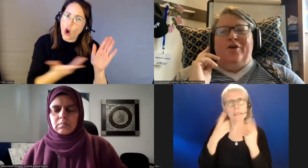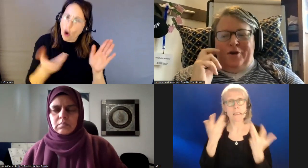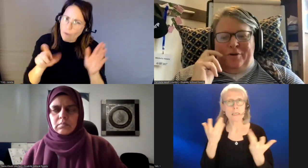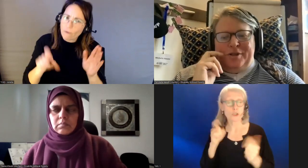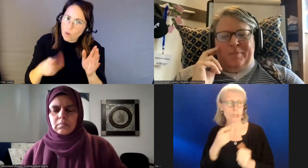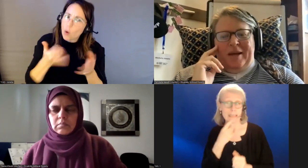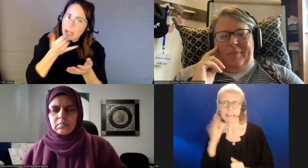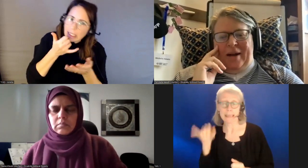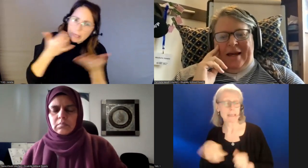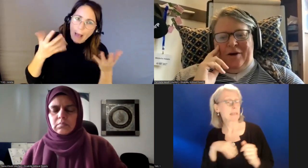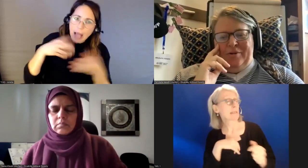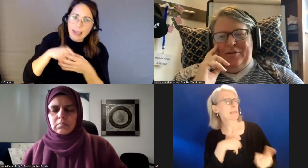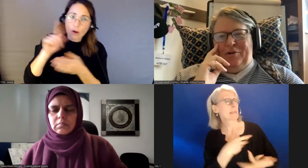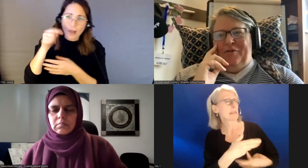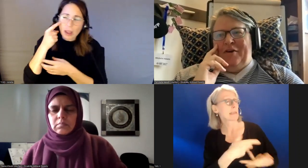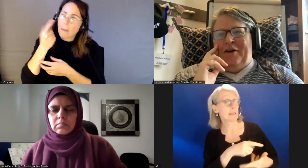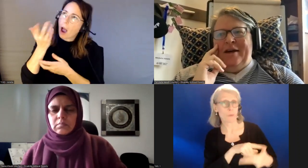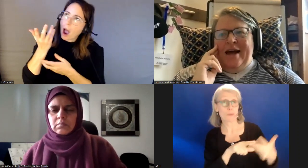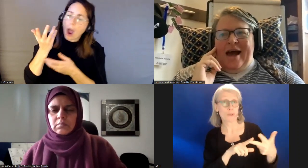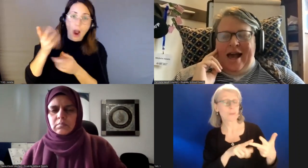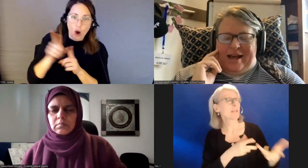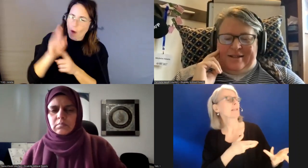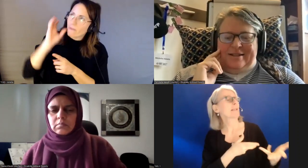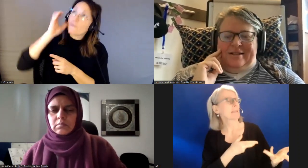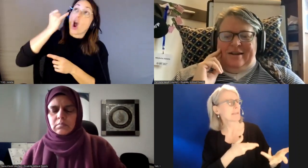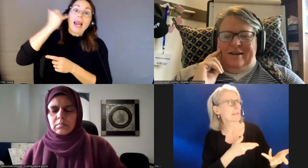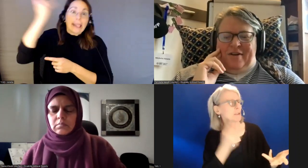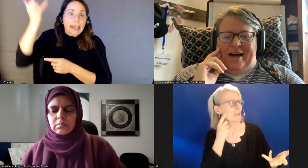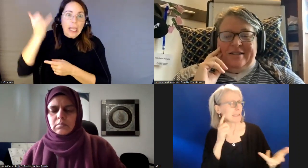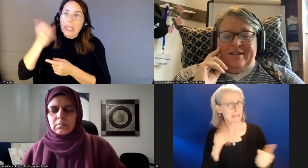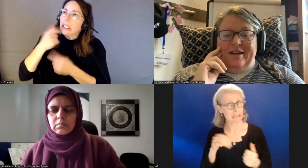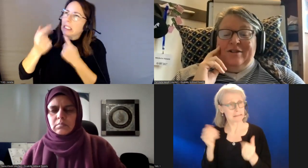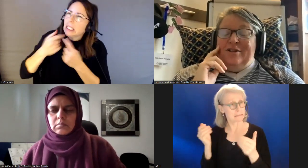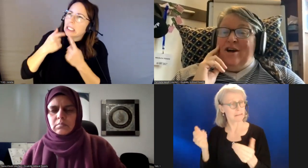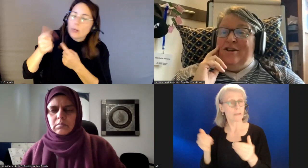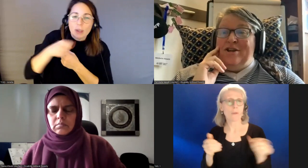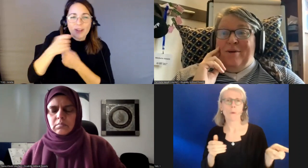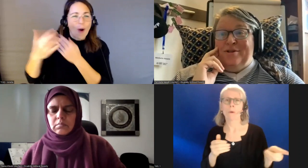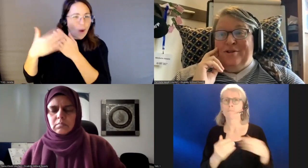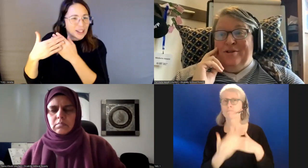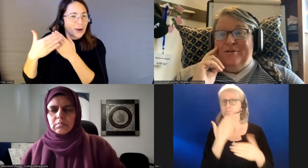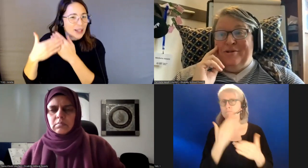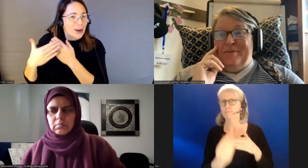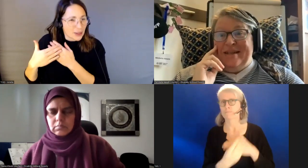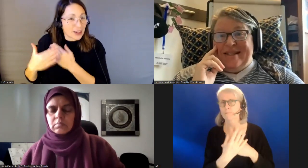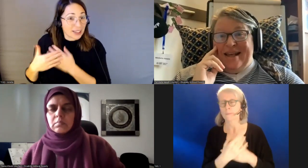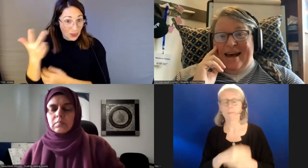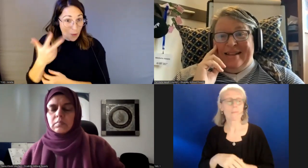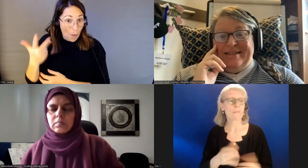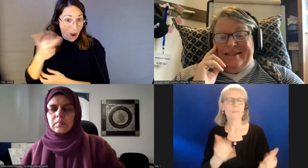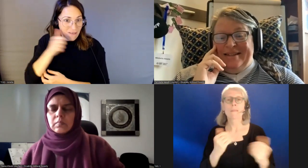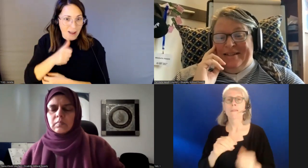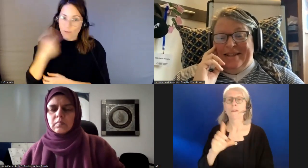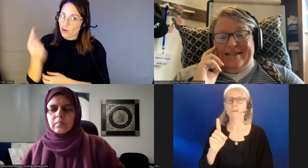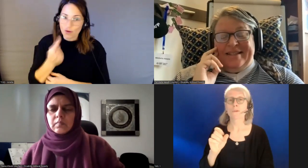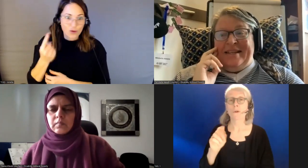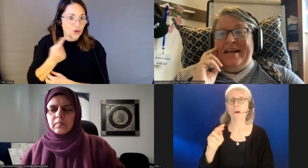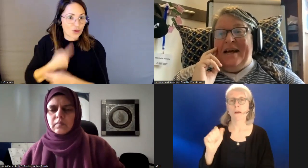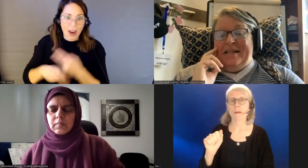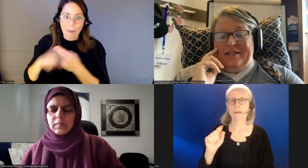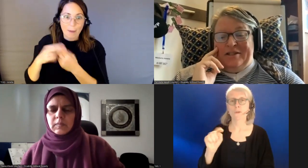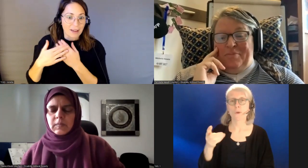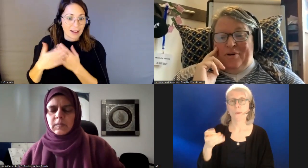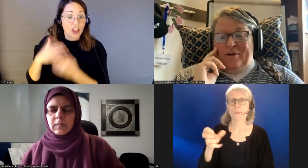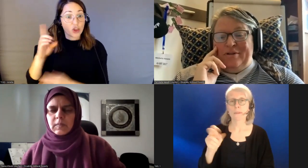this? Those are the people I go to for excellent advice. To Donna Thompson, who's always there to